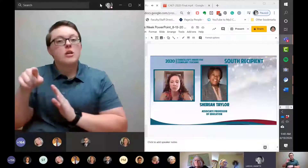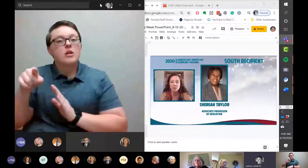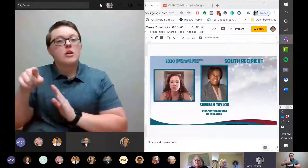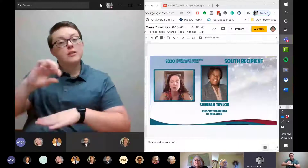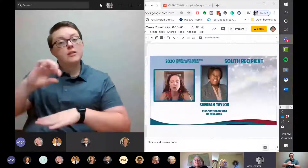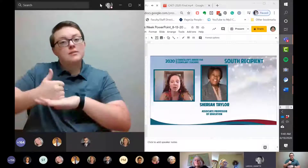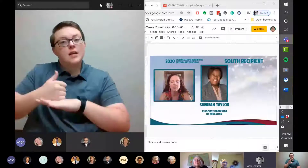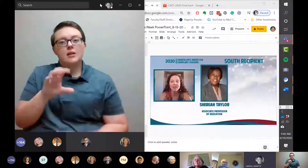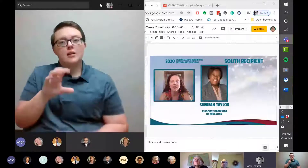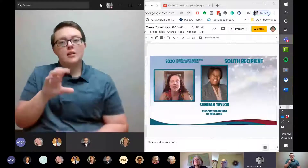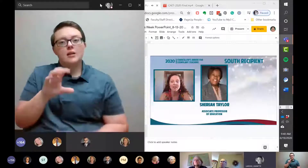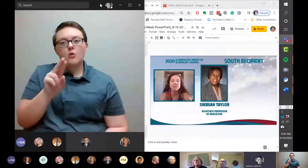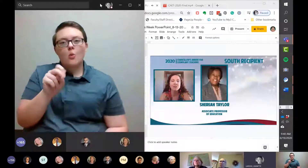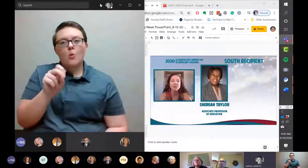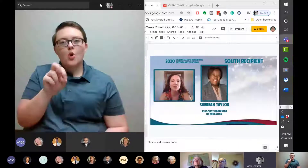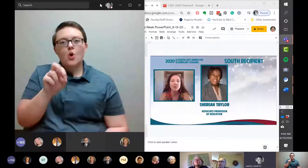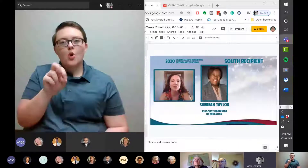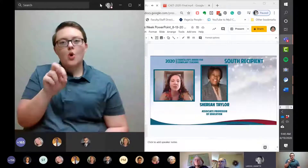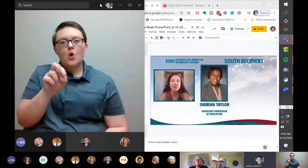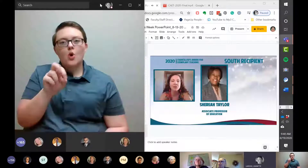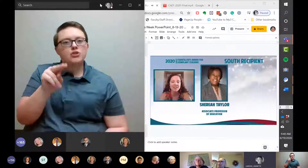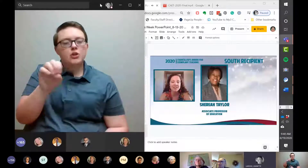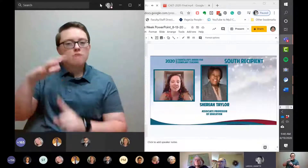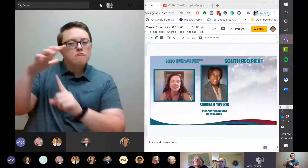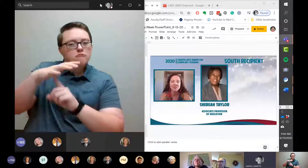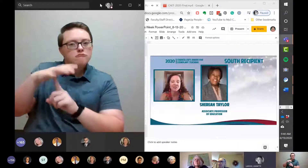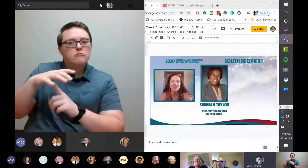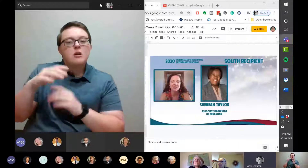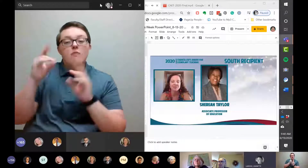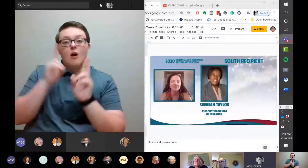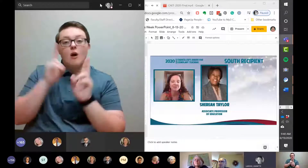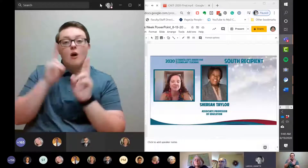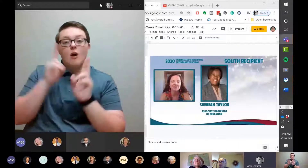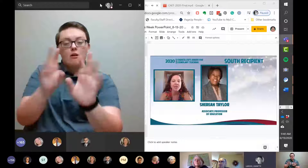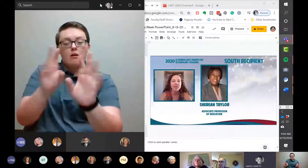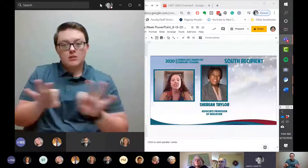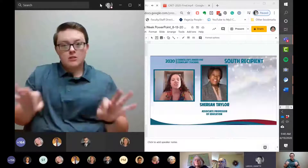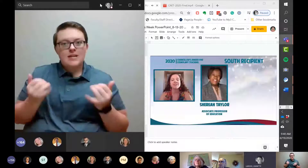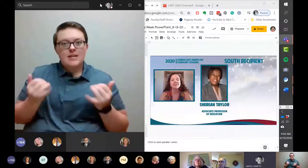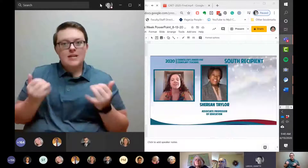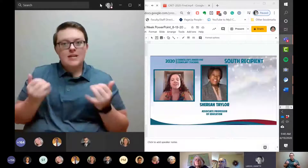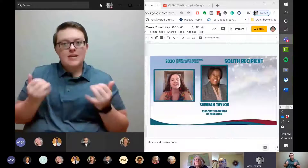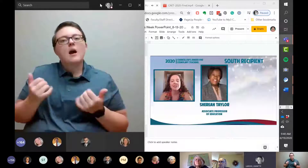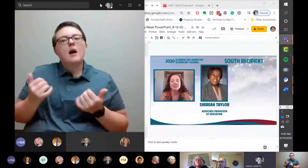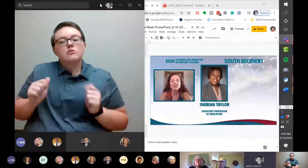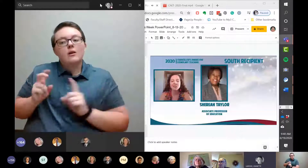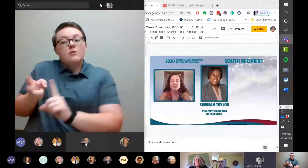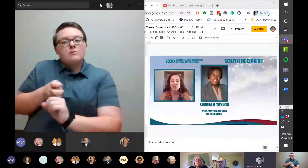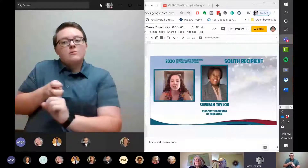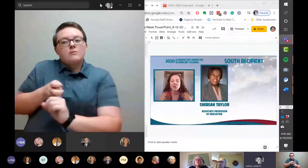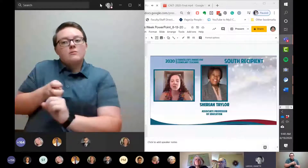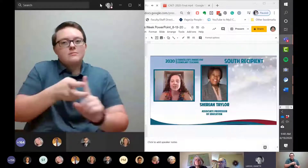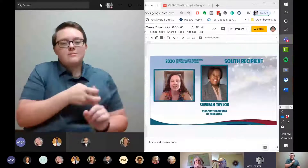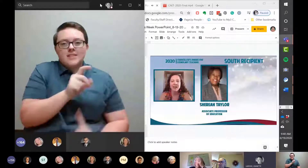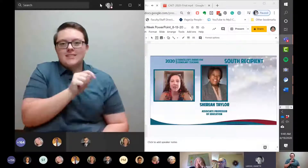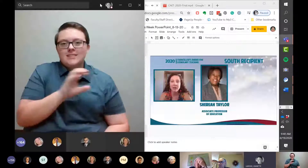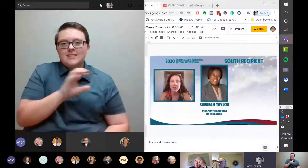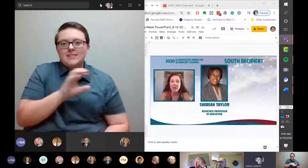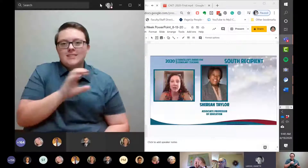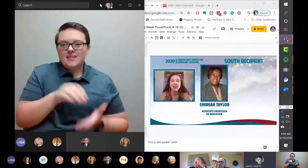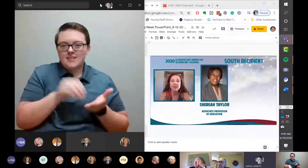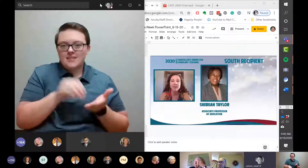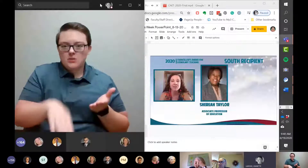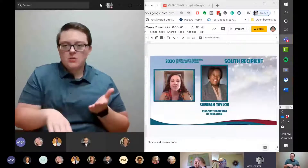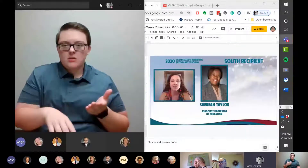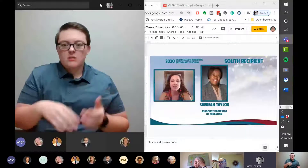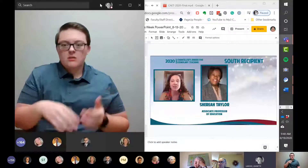partnerships with local programs that now actively recruit our TCC students. She has tirelessly served her peers as